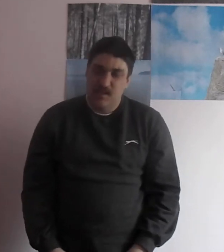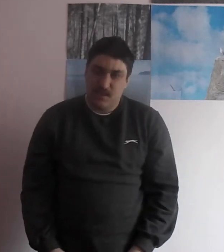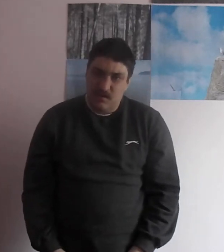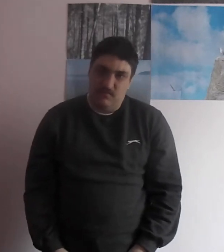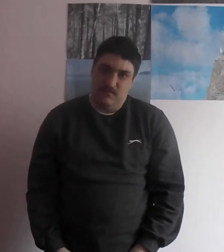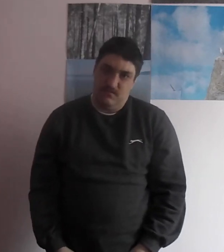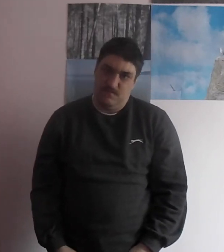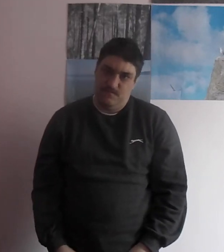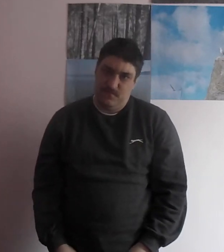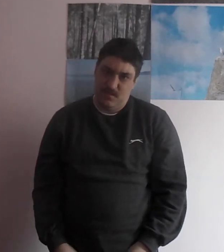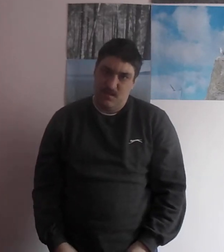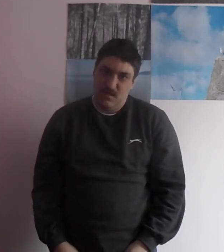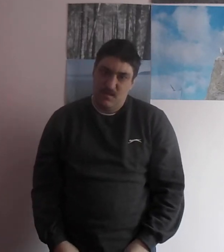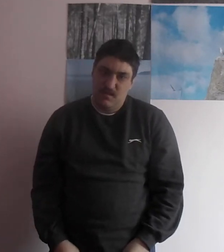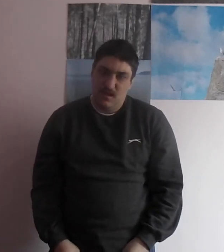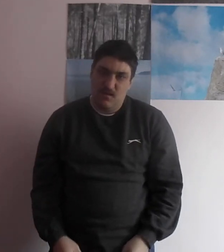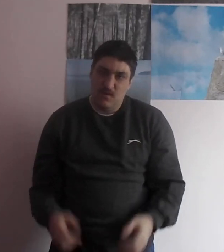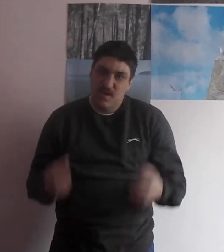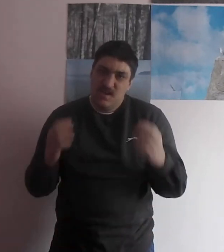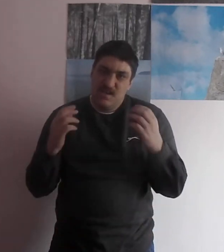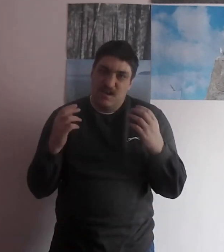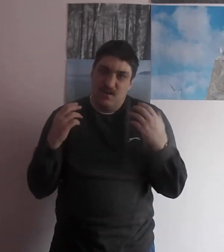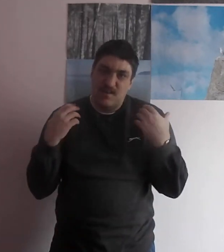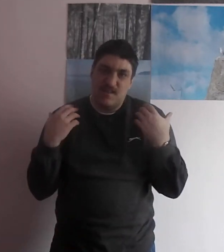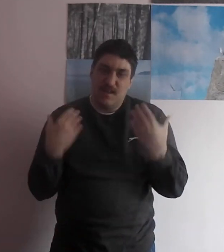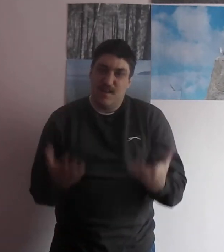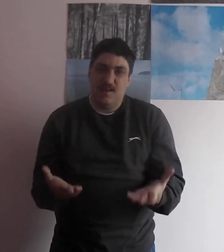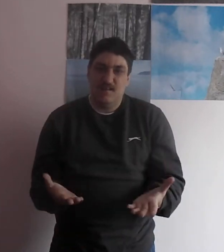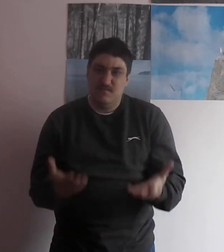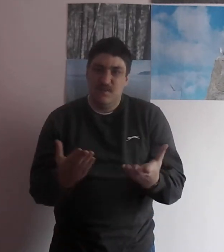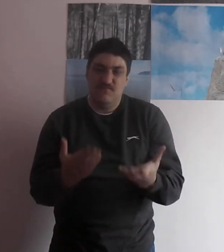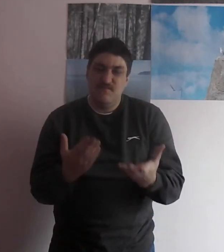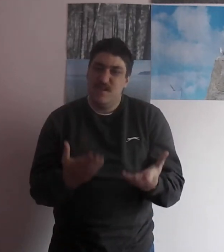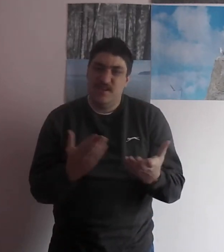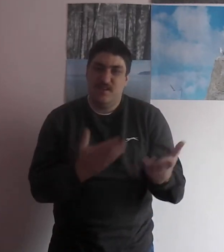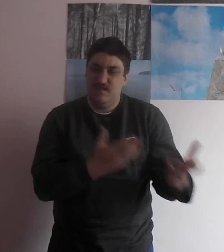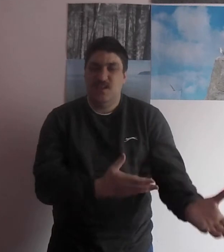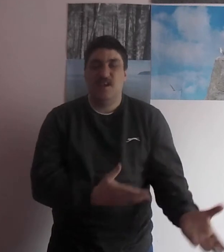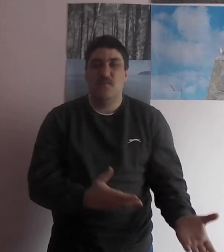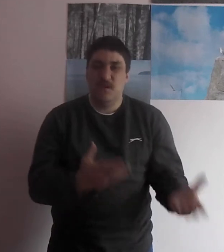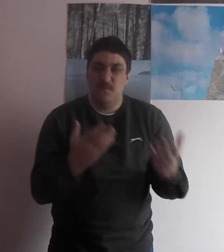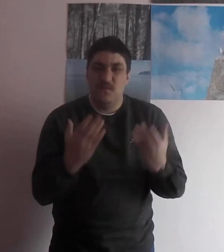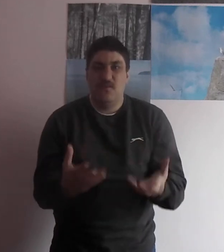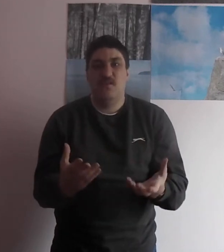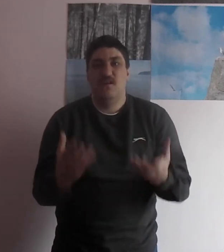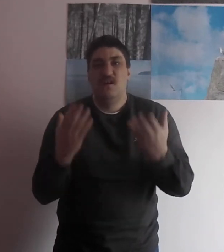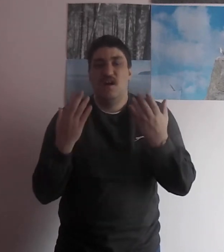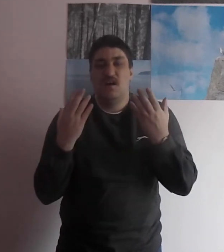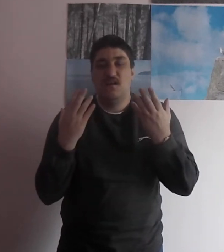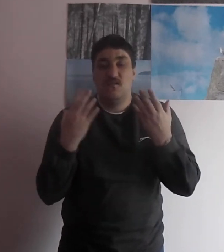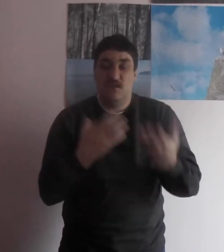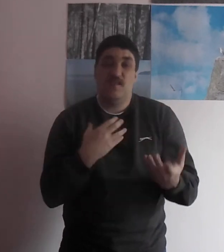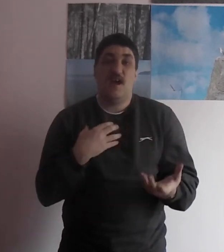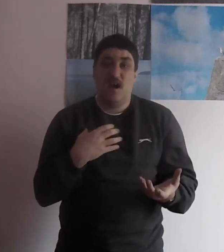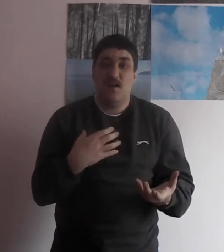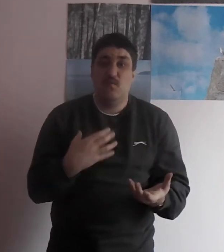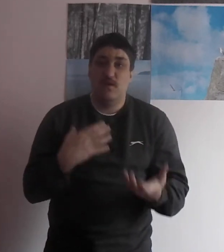don't. So, it's like, we really don't need that. We want, or at least I want,